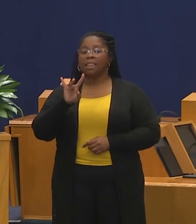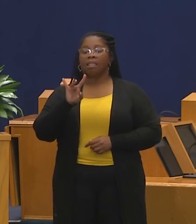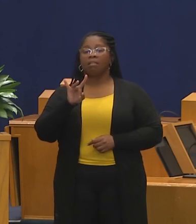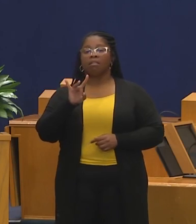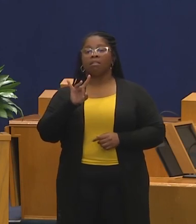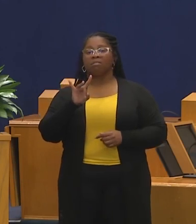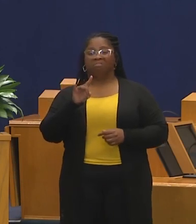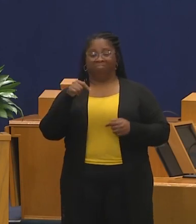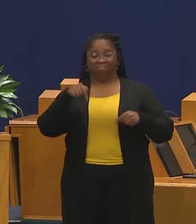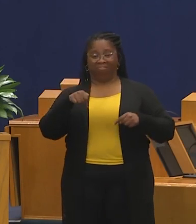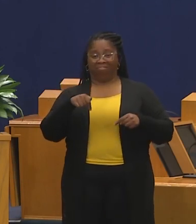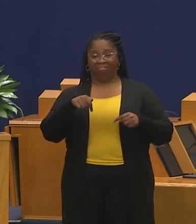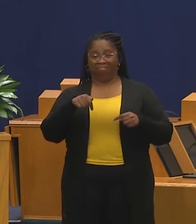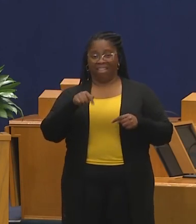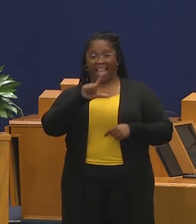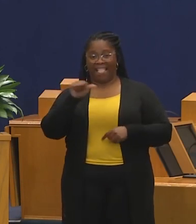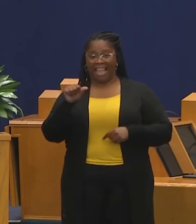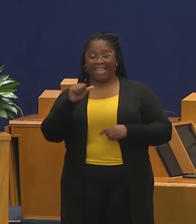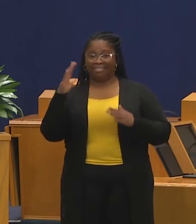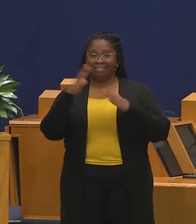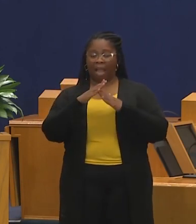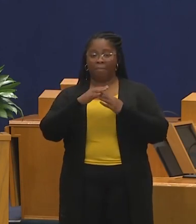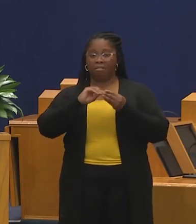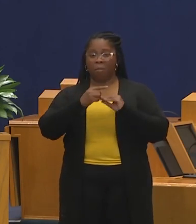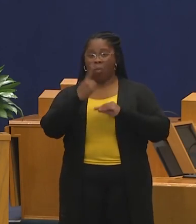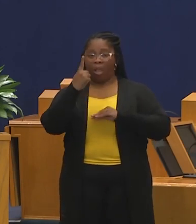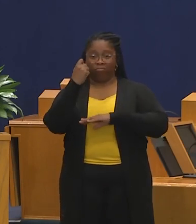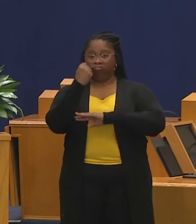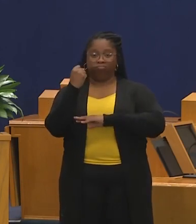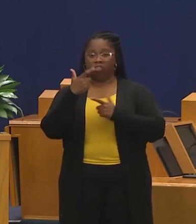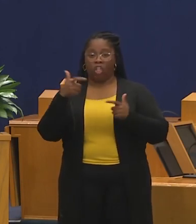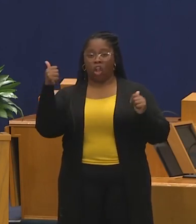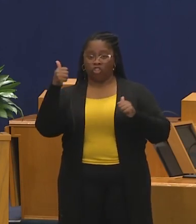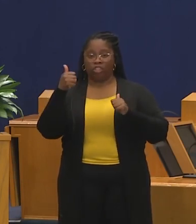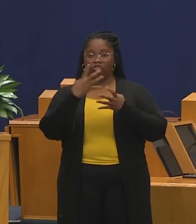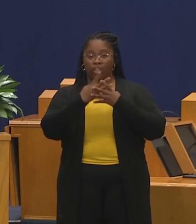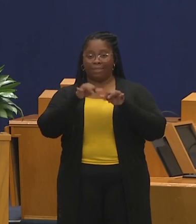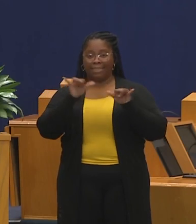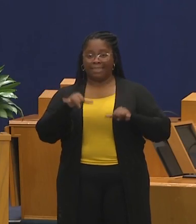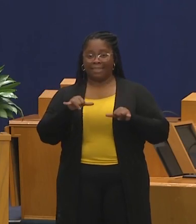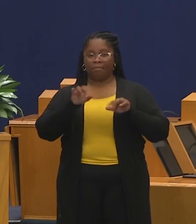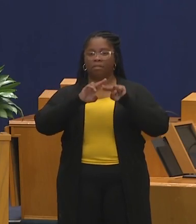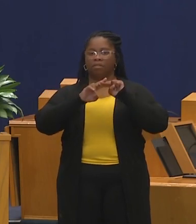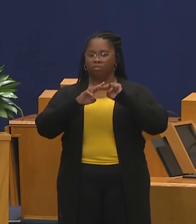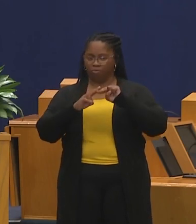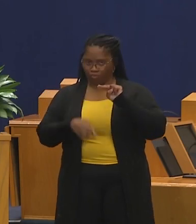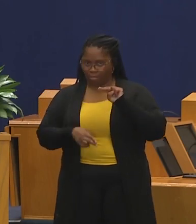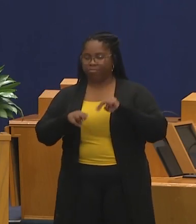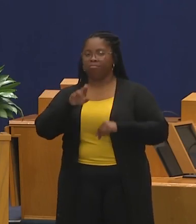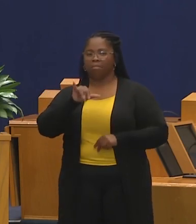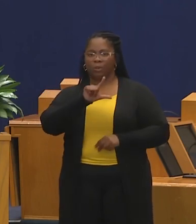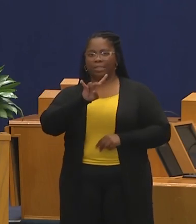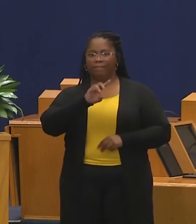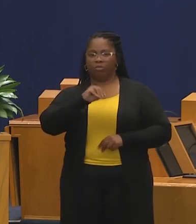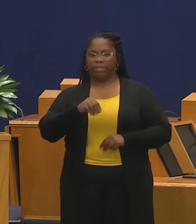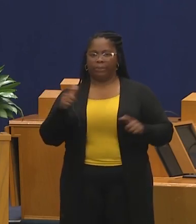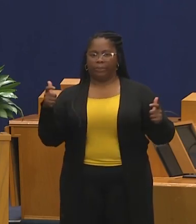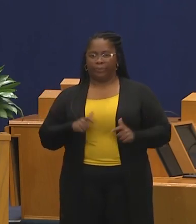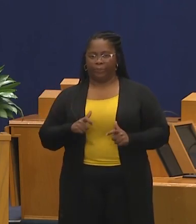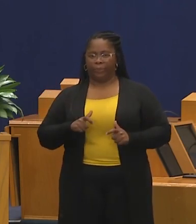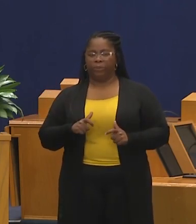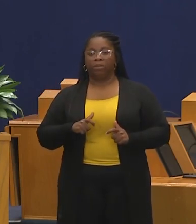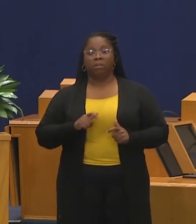nation's largest jail system by over 20%, which is a huge number. And to date, we have 6 have